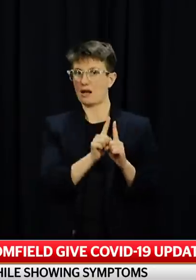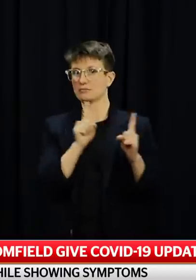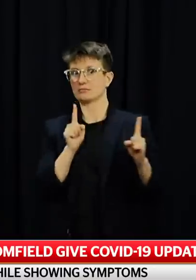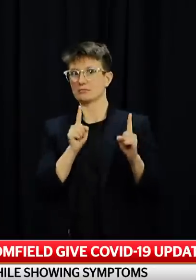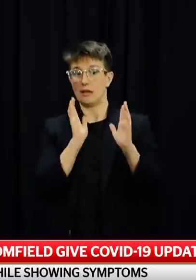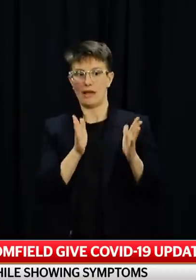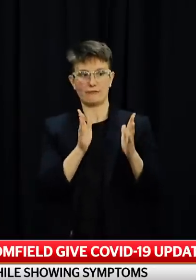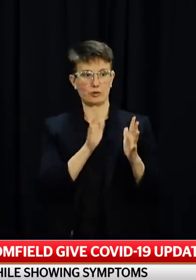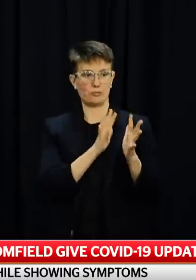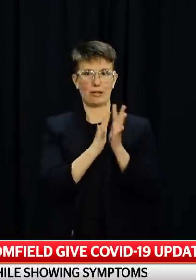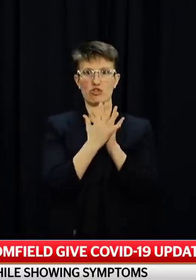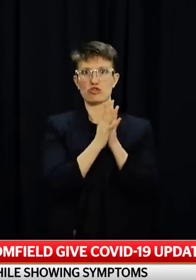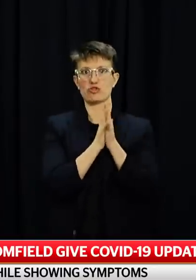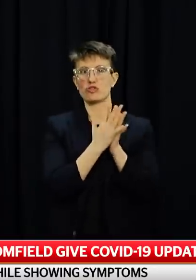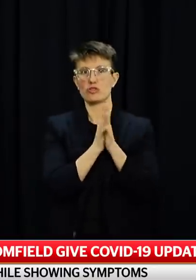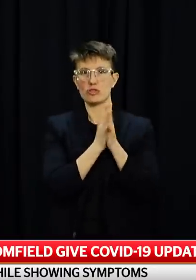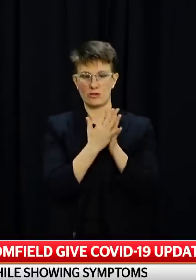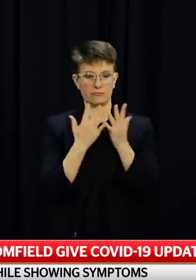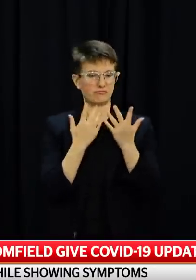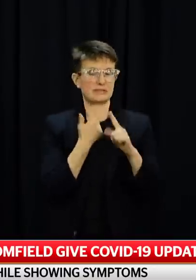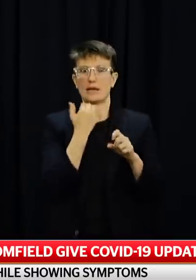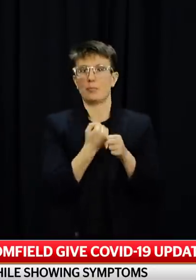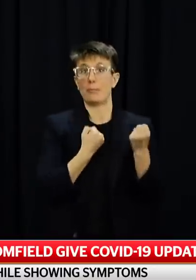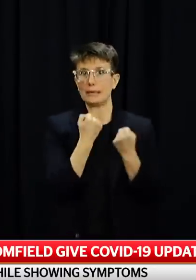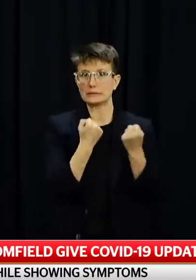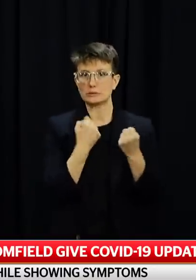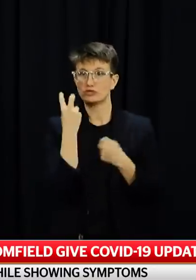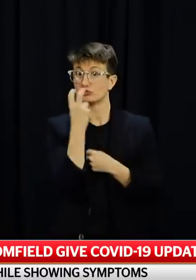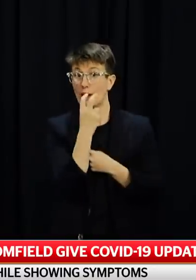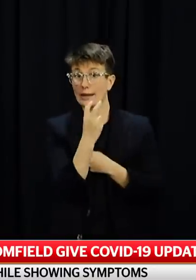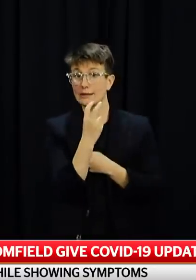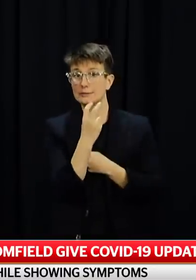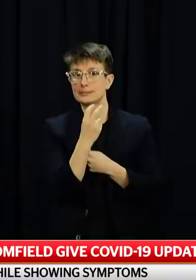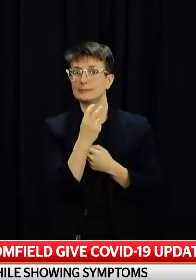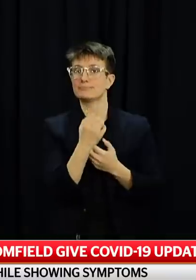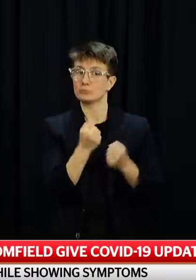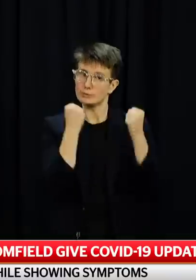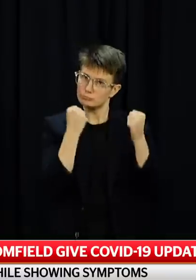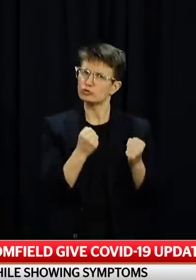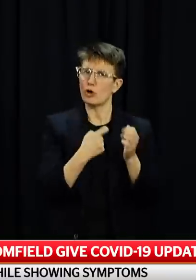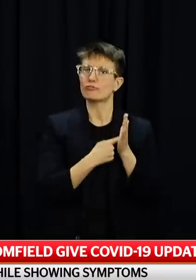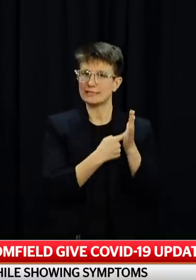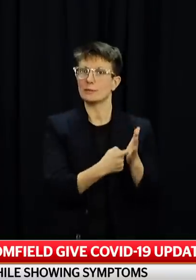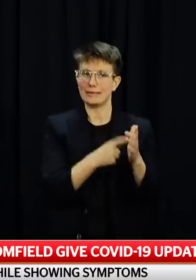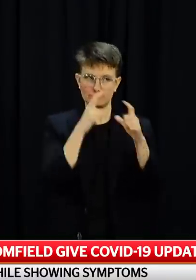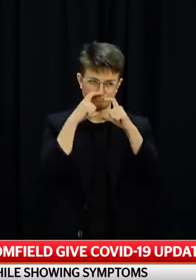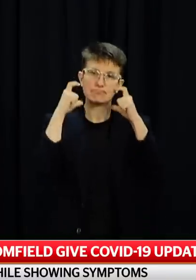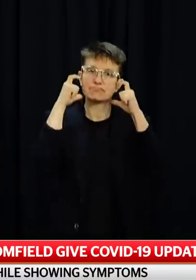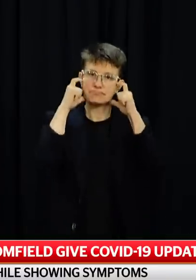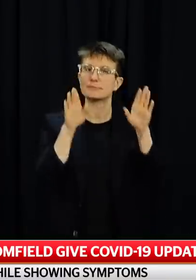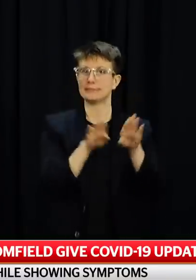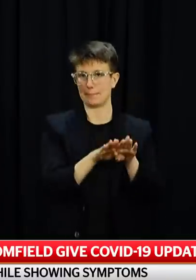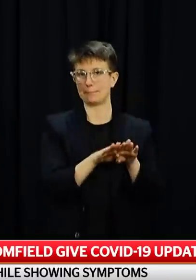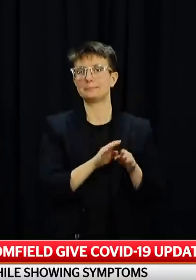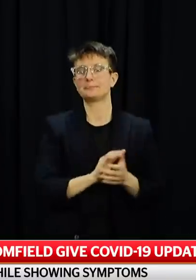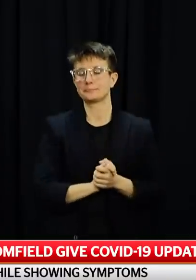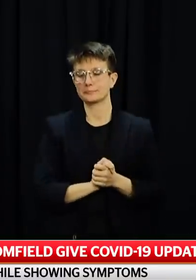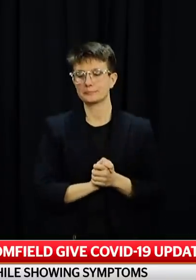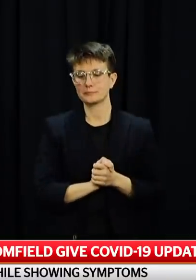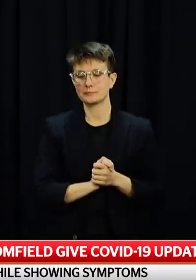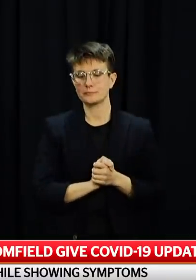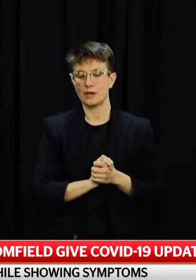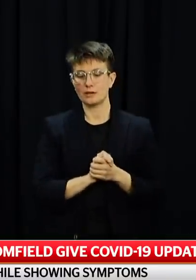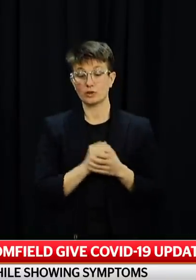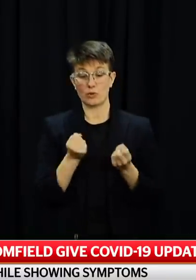issue, say, for instance, public transport, we are also encouraging their use. In terms of the supply